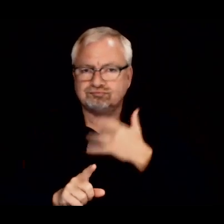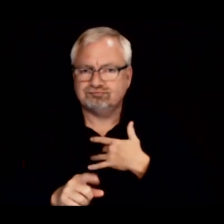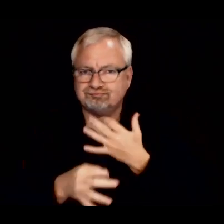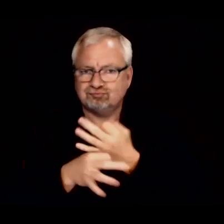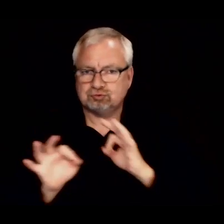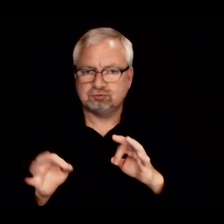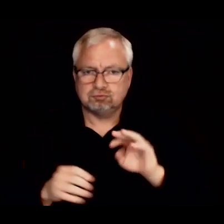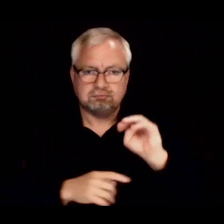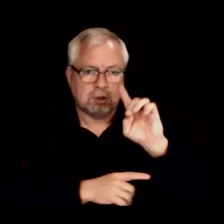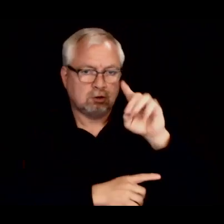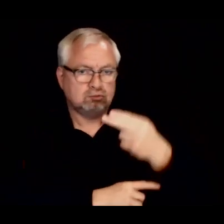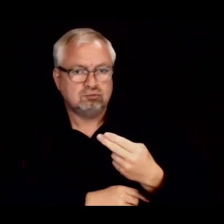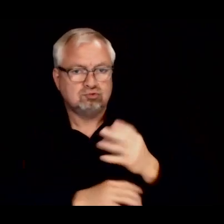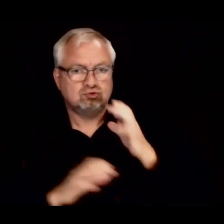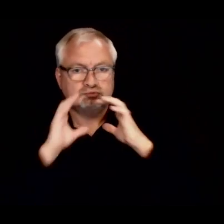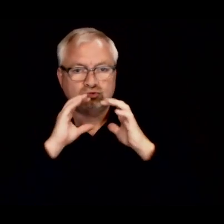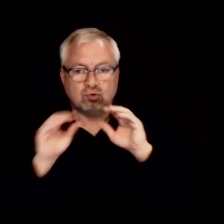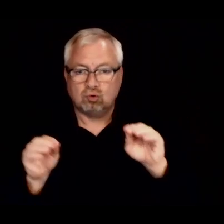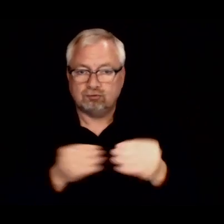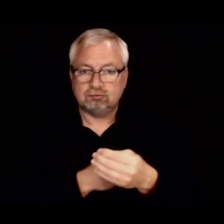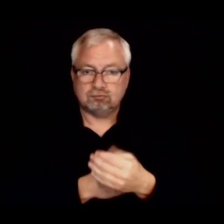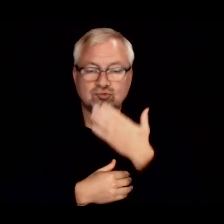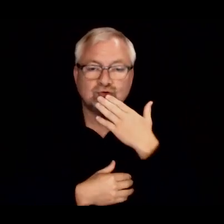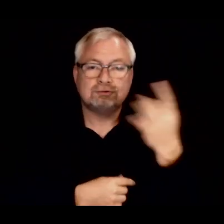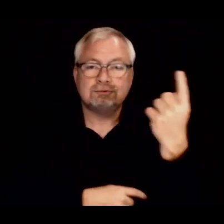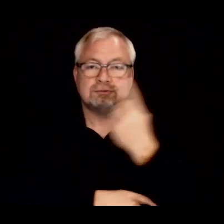Communications Office. Have a good day, and we will talk again soon.